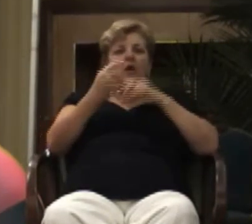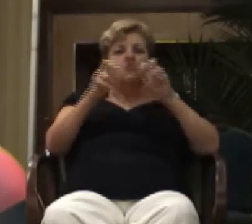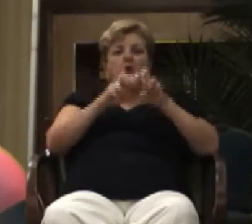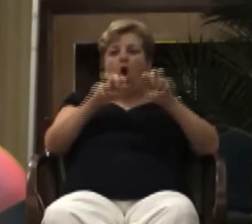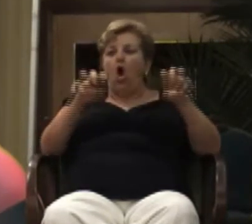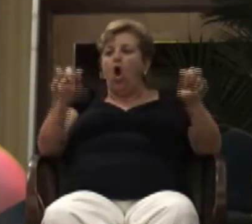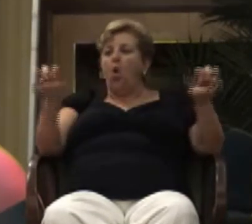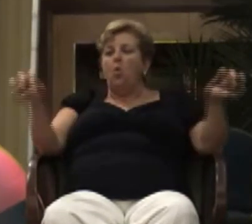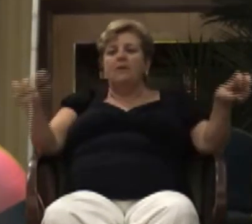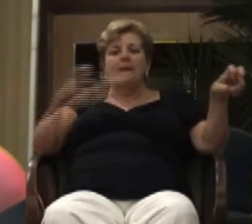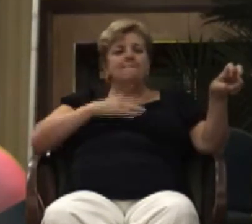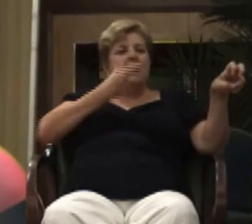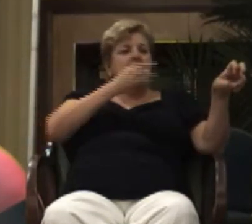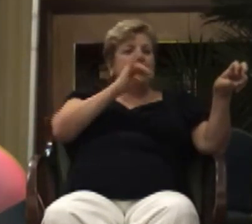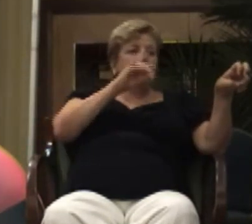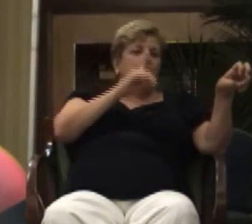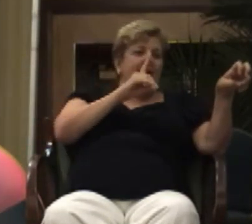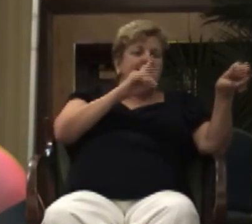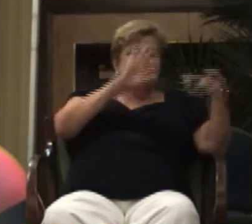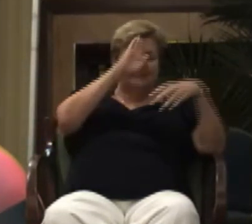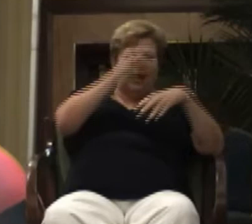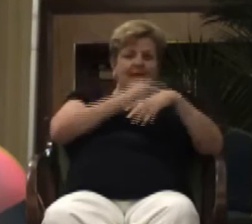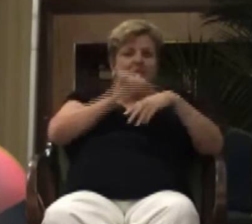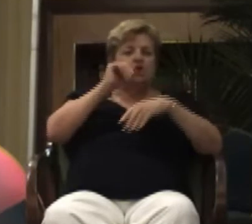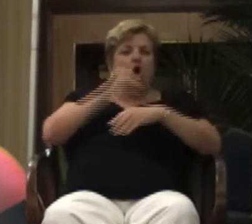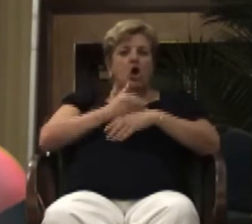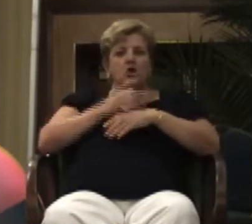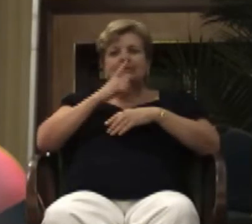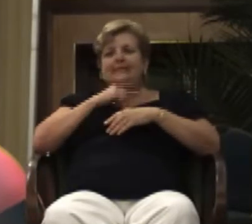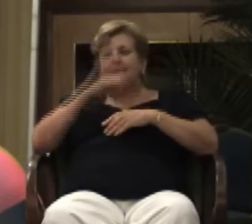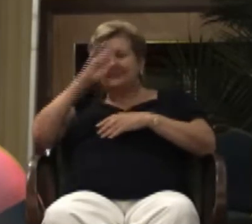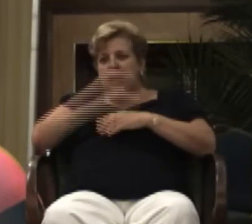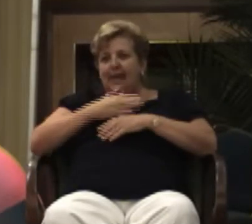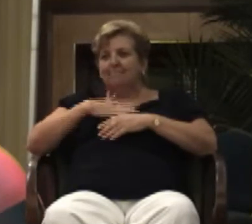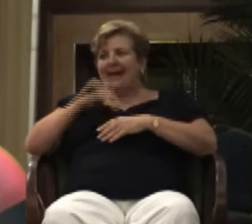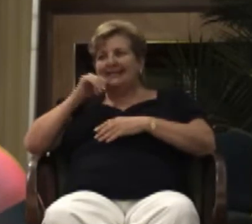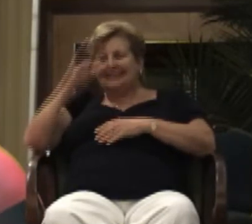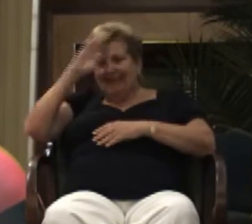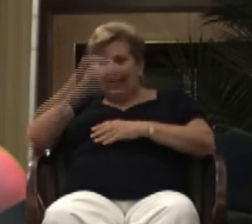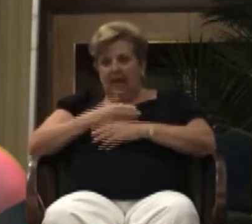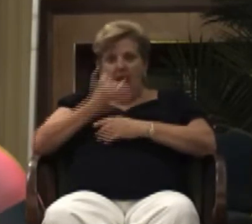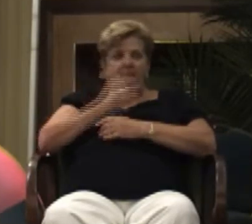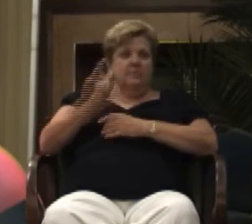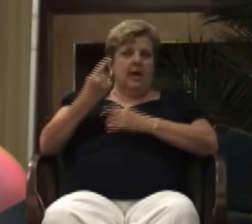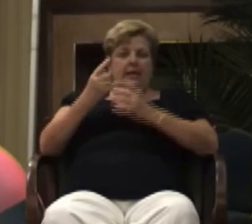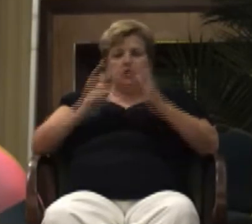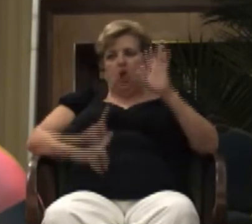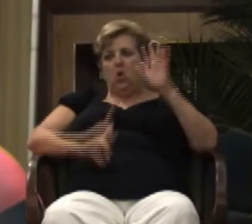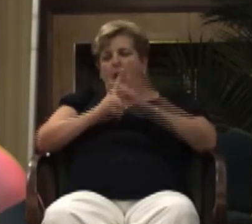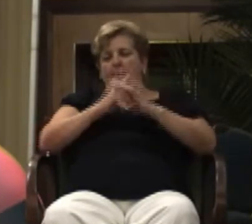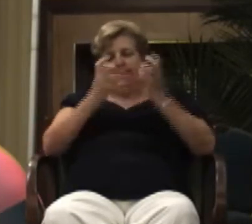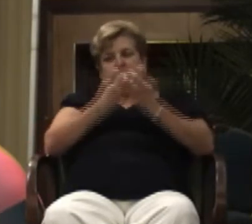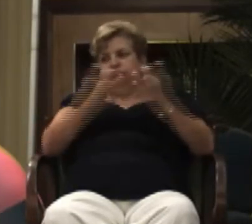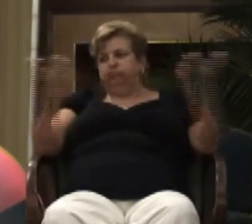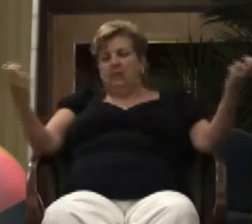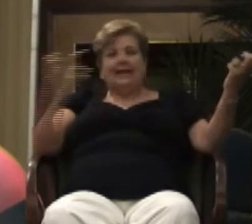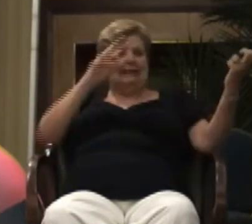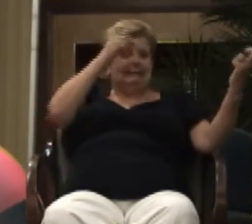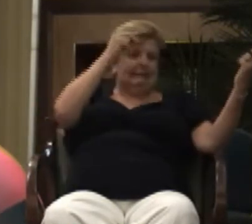My grandsons, my daughters, my son, my stepson, my son showed up. My nieces, my nephews, they were